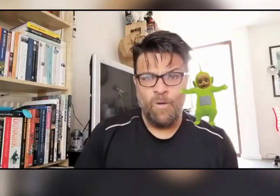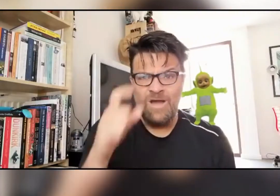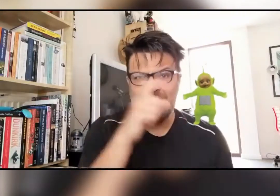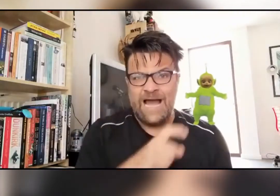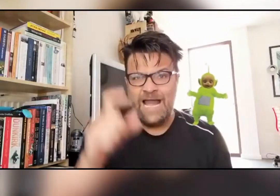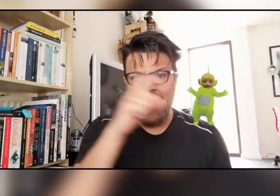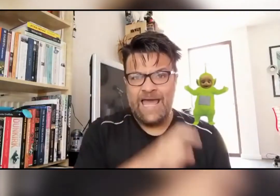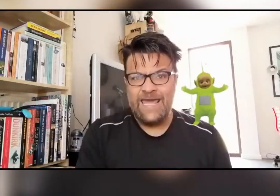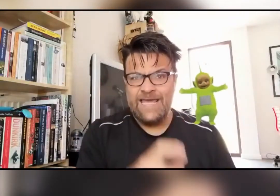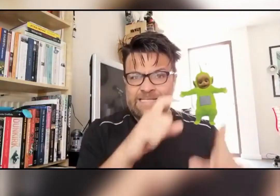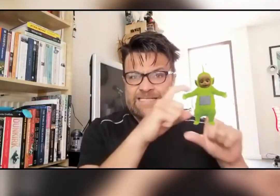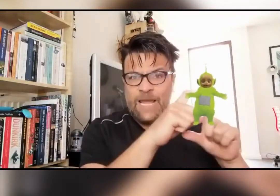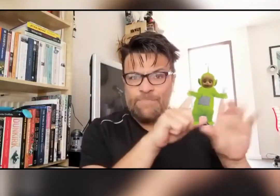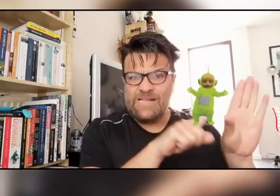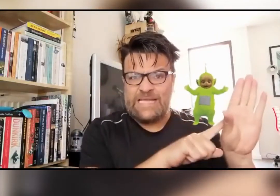What colour is Dipsy?